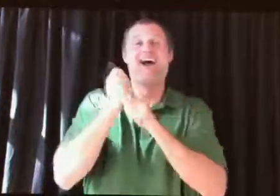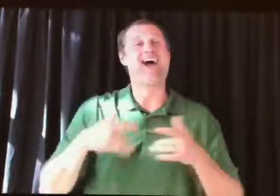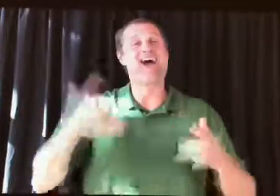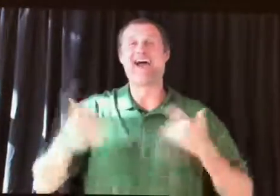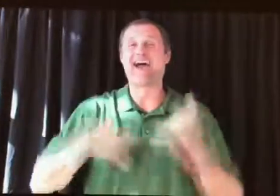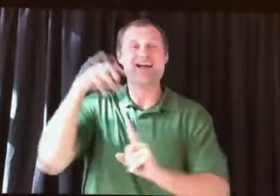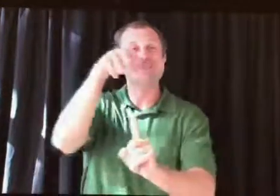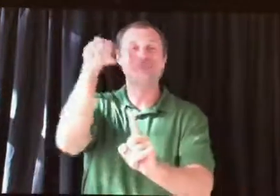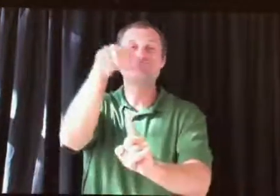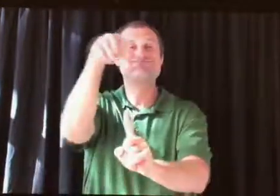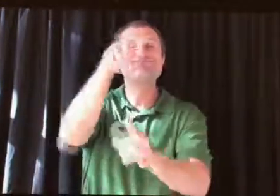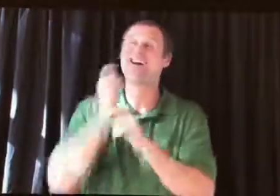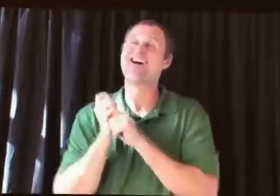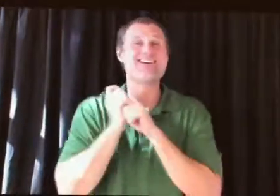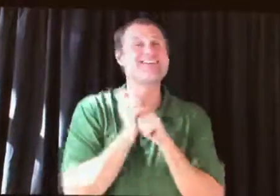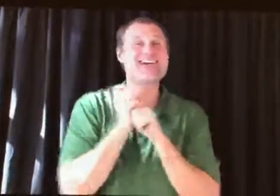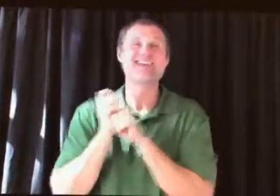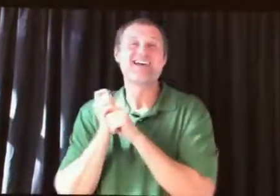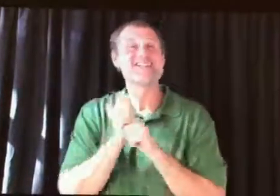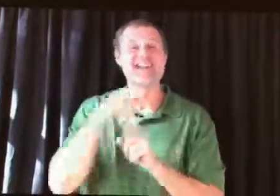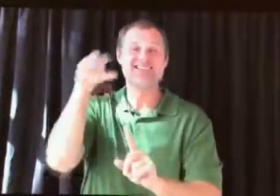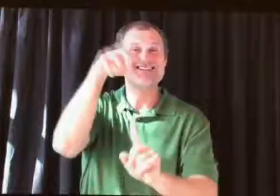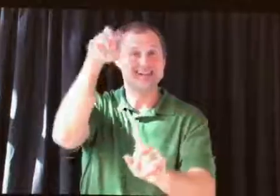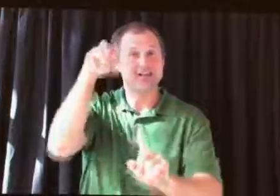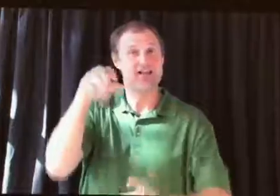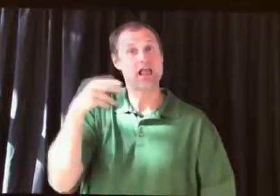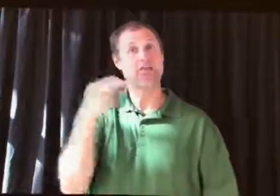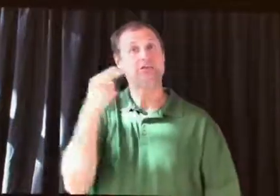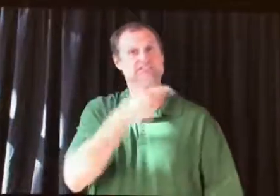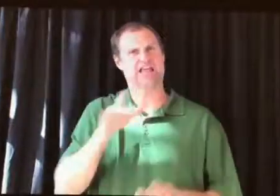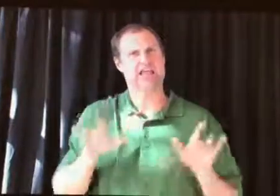Have you ever been to a kid's birthday party and there's a clown and he's blowing up balloons?